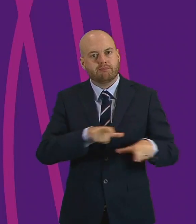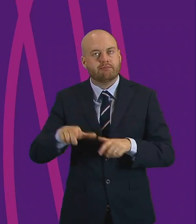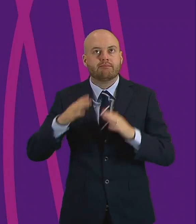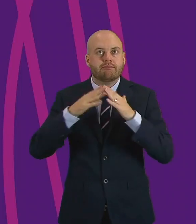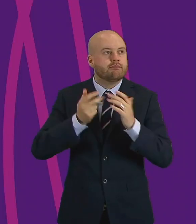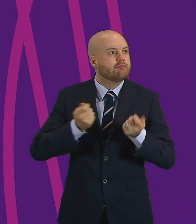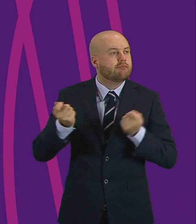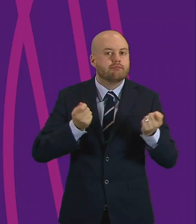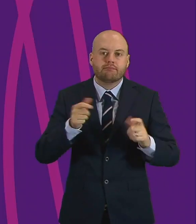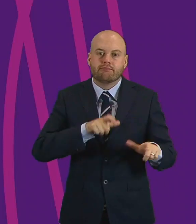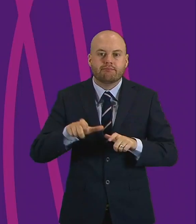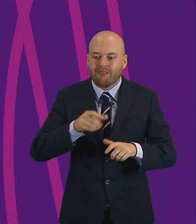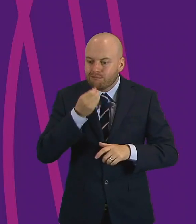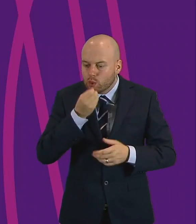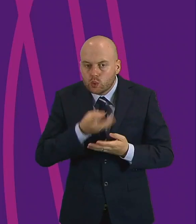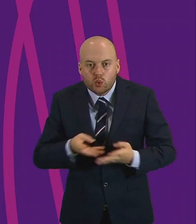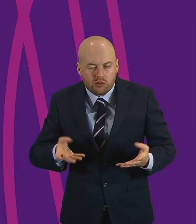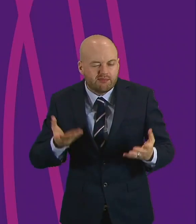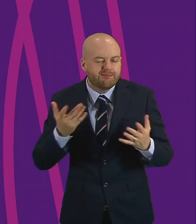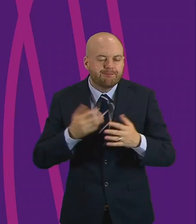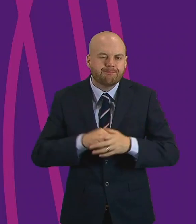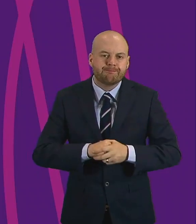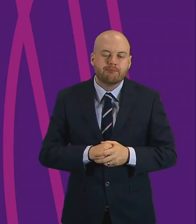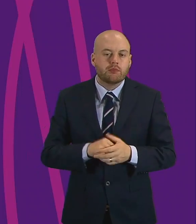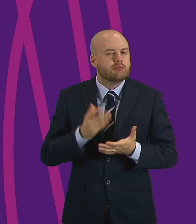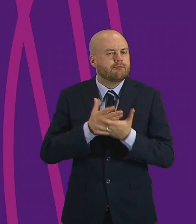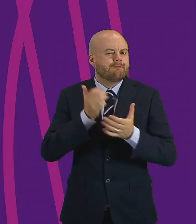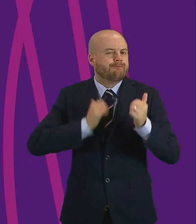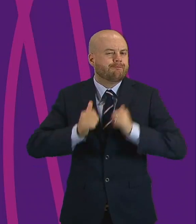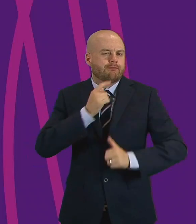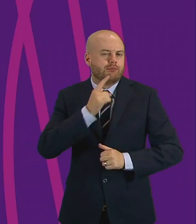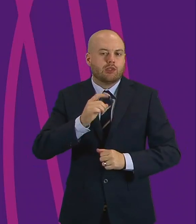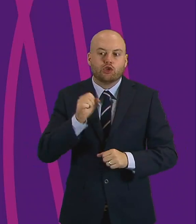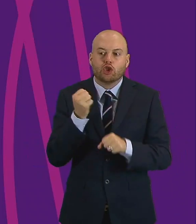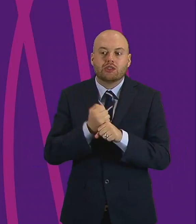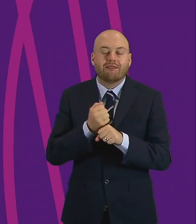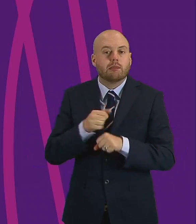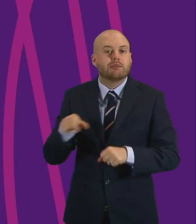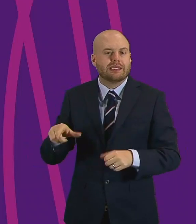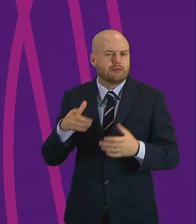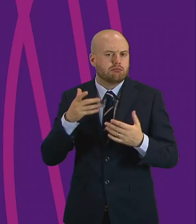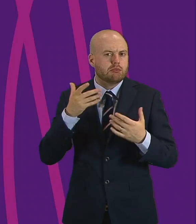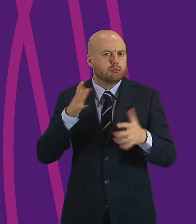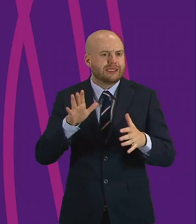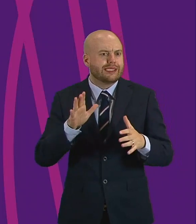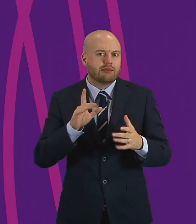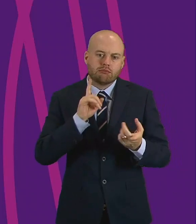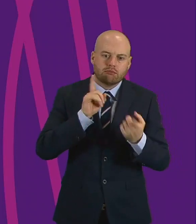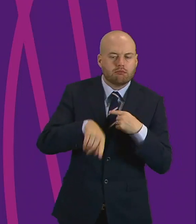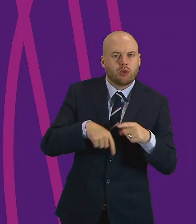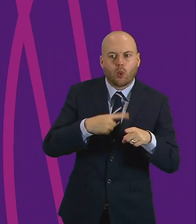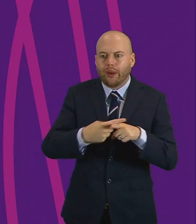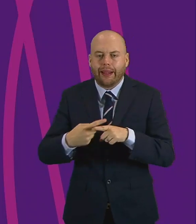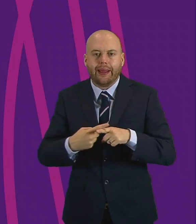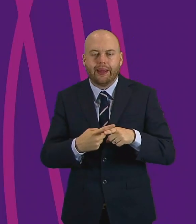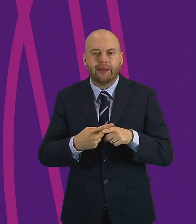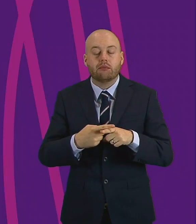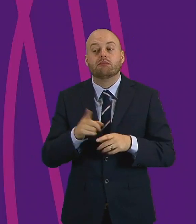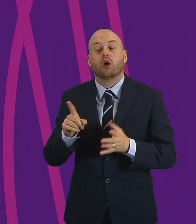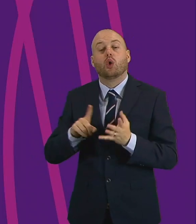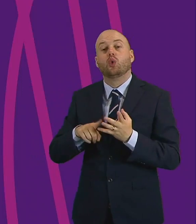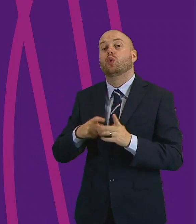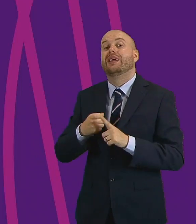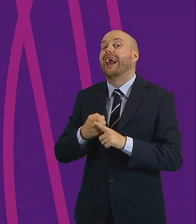Scotland's governments have responded quickly and effectively. The UK government in particular has stepped up by injecting